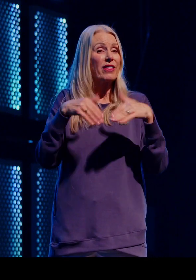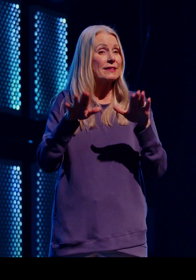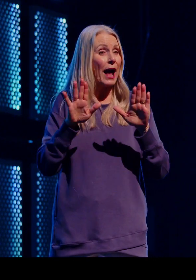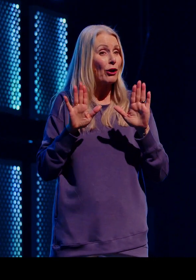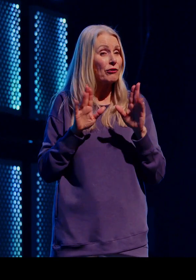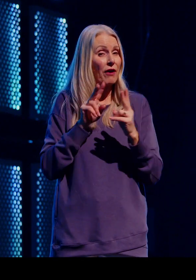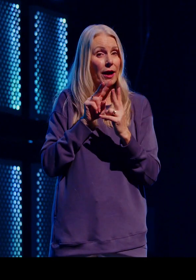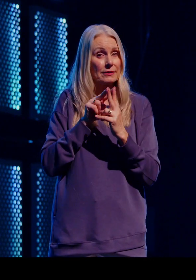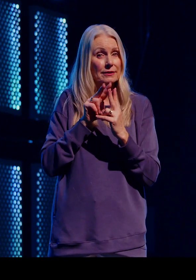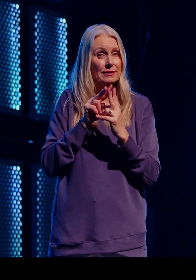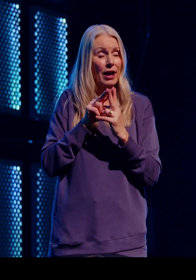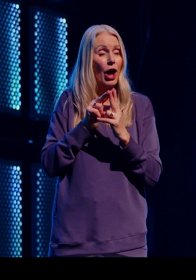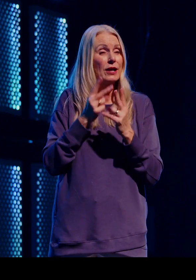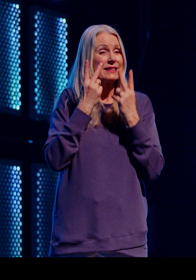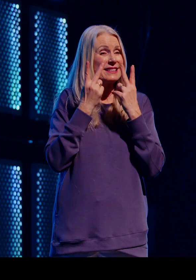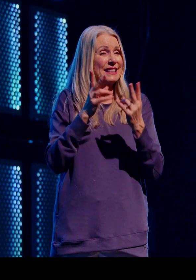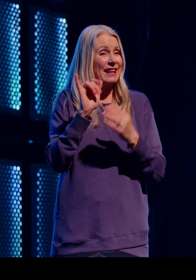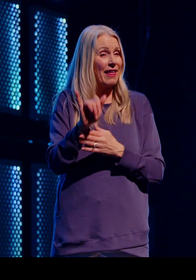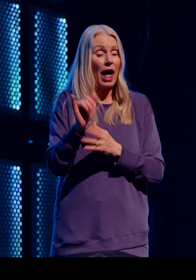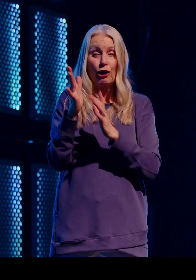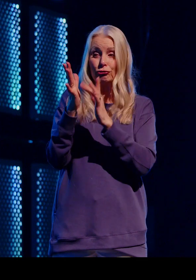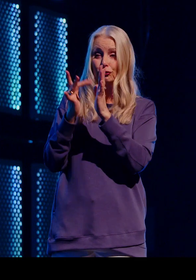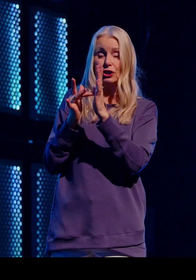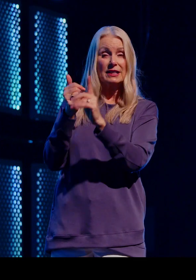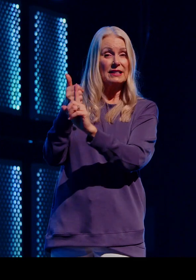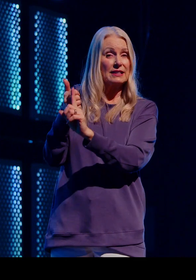just look at this. Jesus, it says,